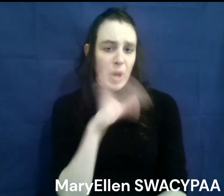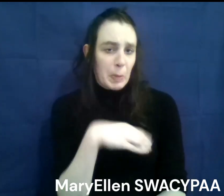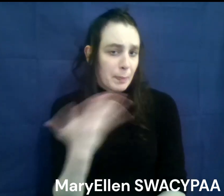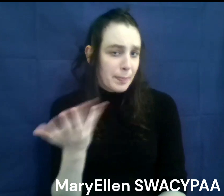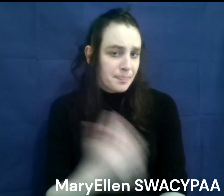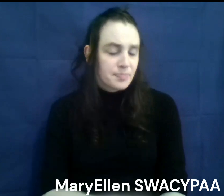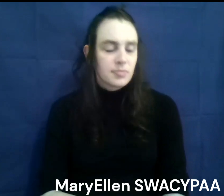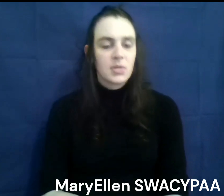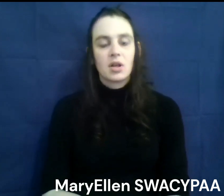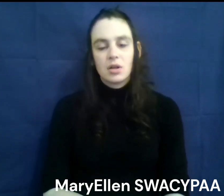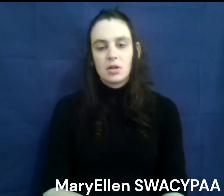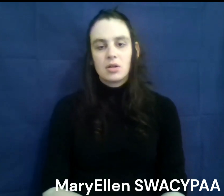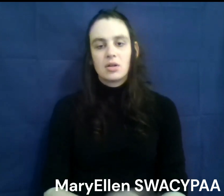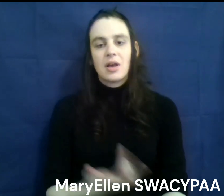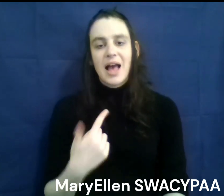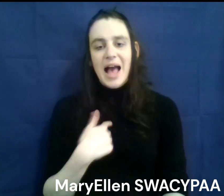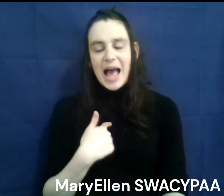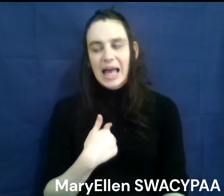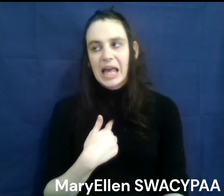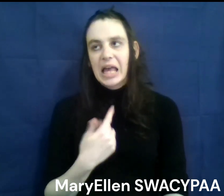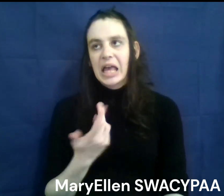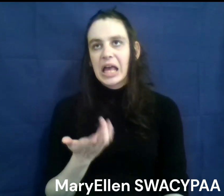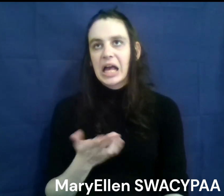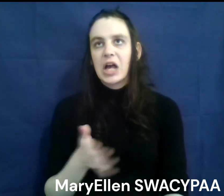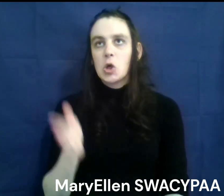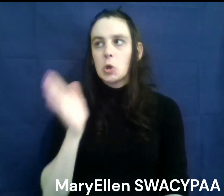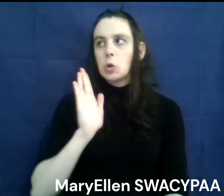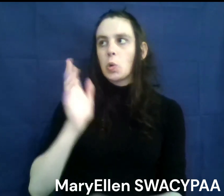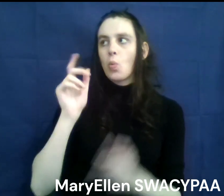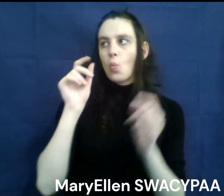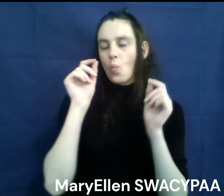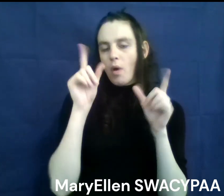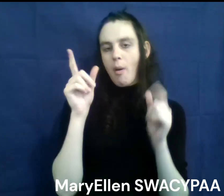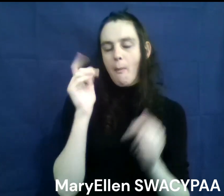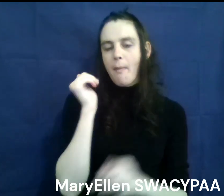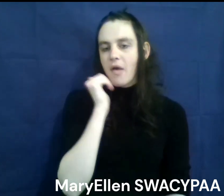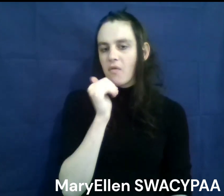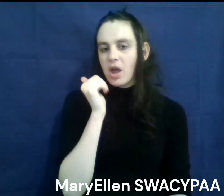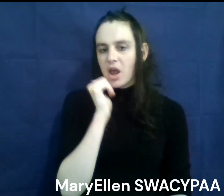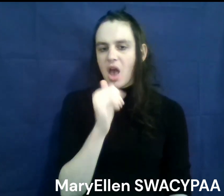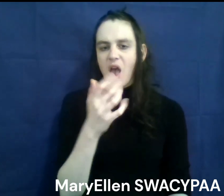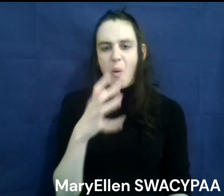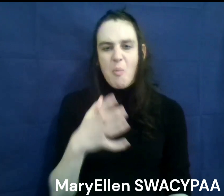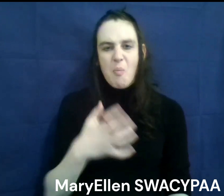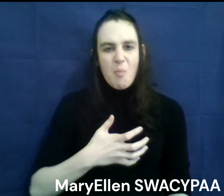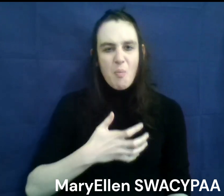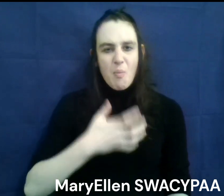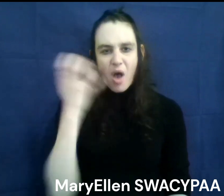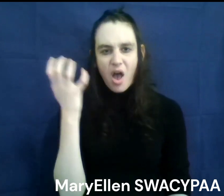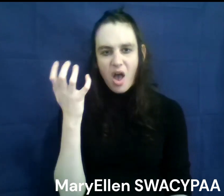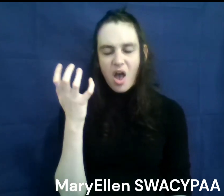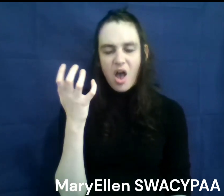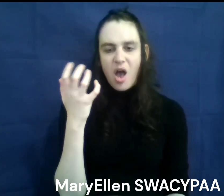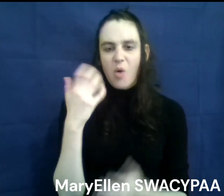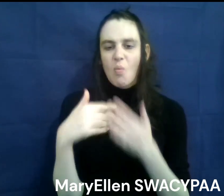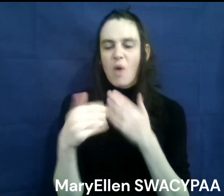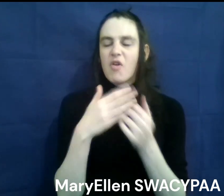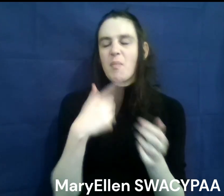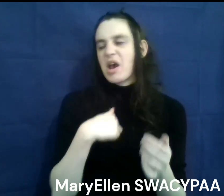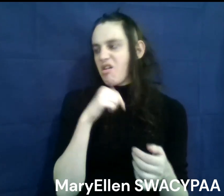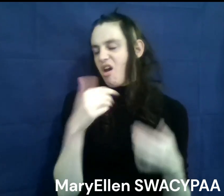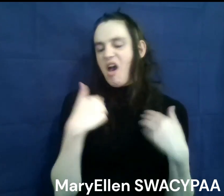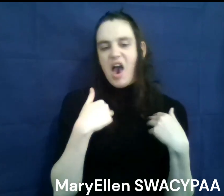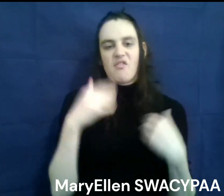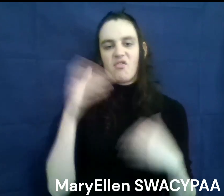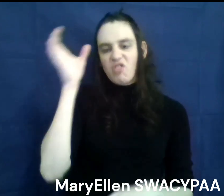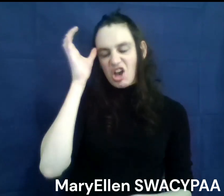I used to wake up every day being so mad at whatever it was out there. I didn't even have a concept of a higher